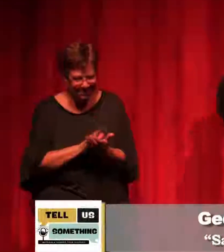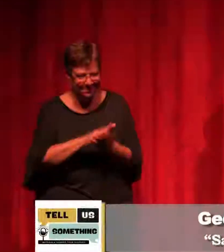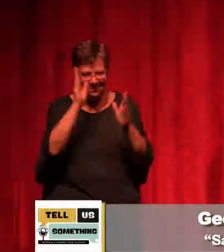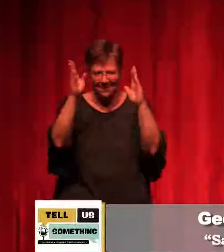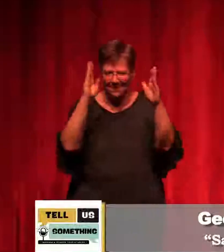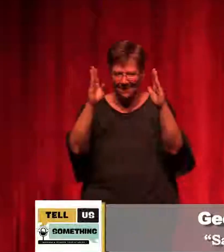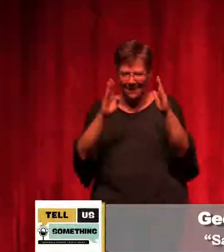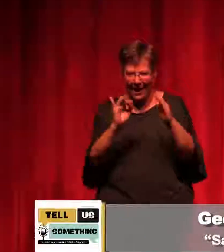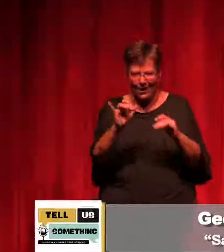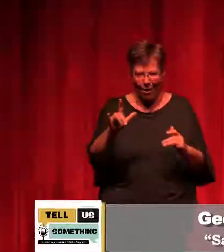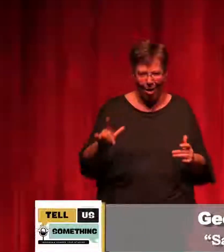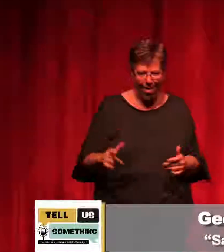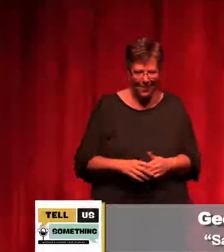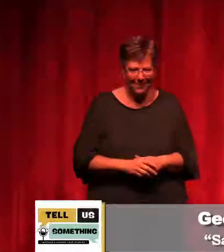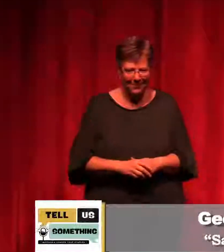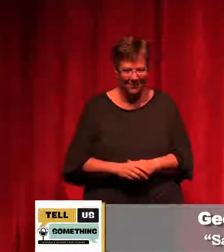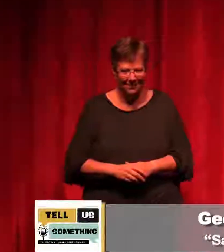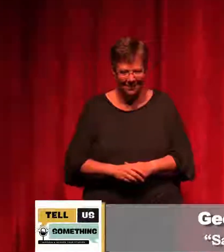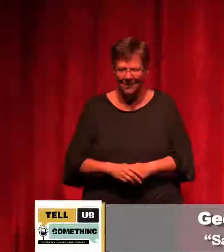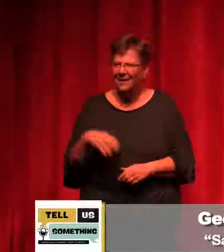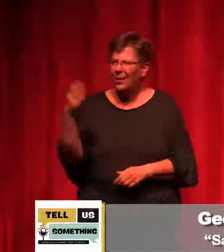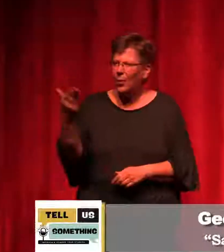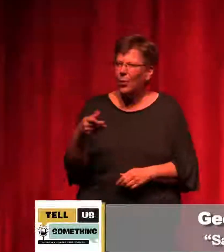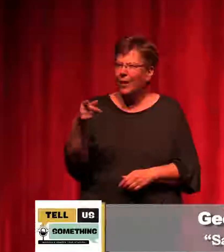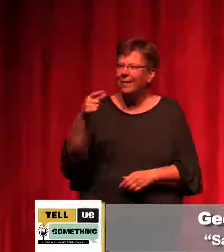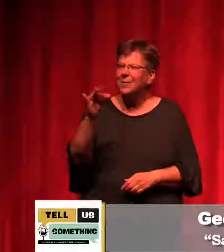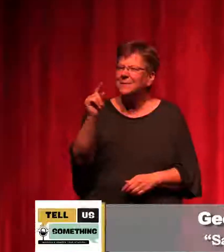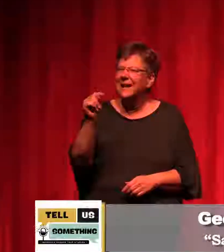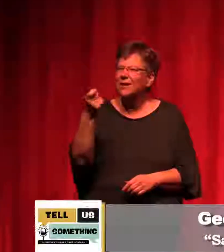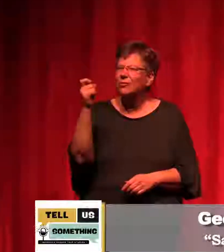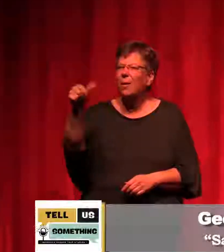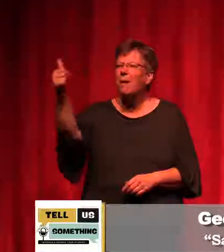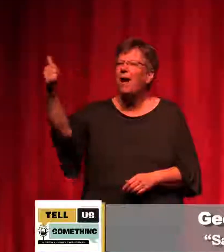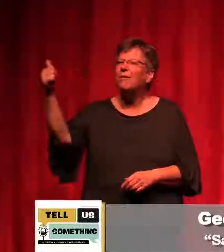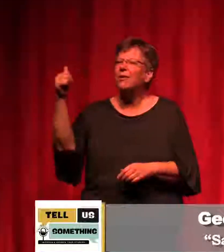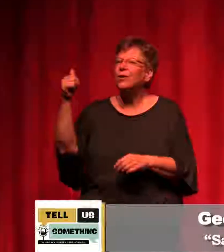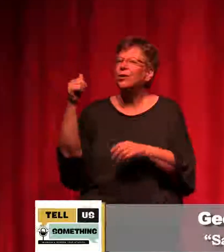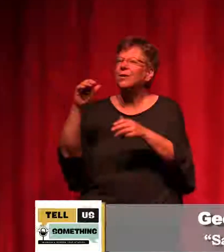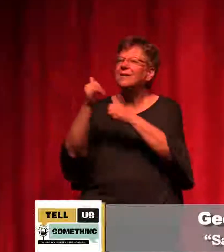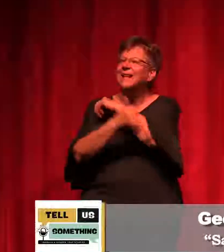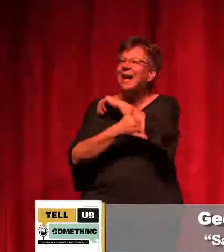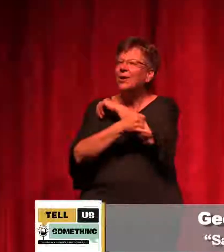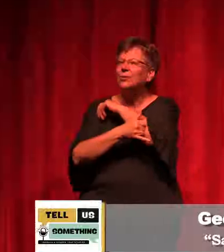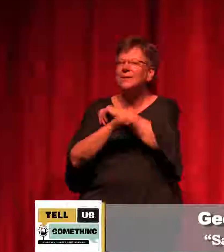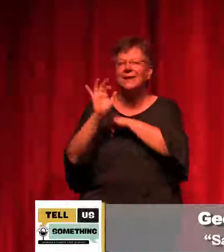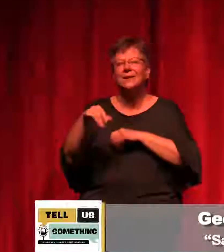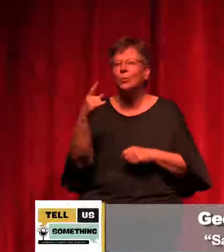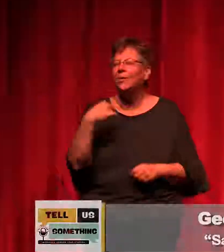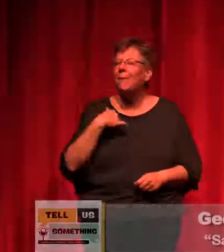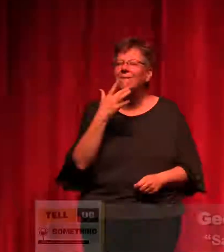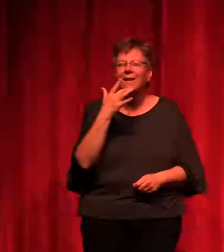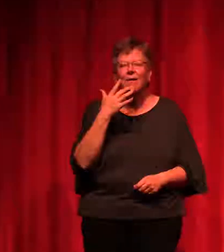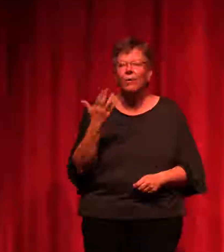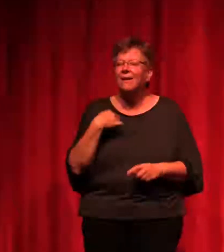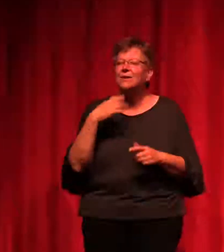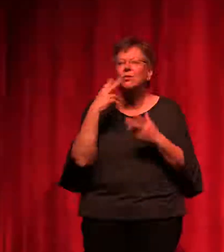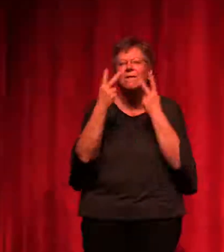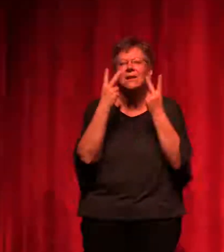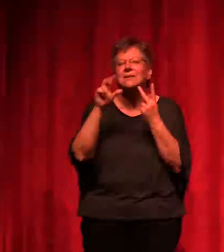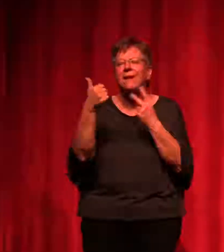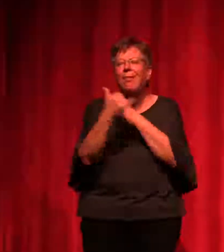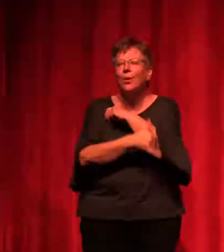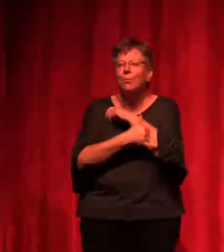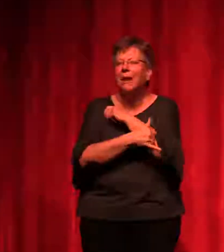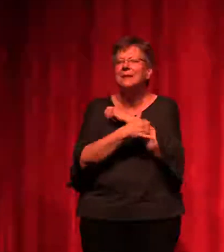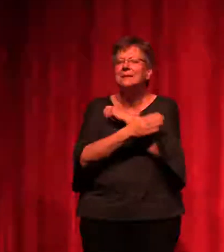Hi, y'all. I want to welcome our guests from other places around the world. One of my favorite things to do is visit other places and